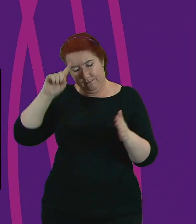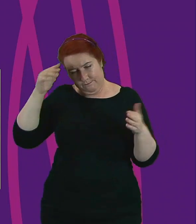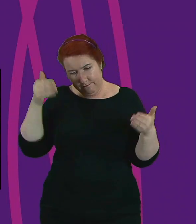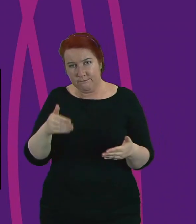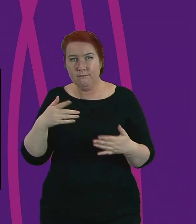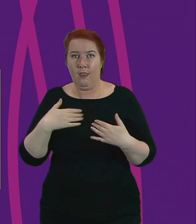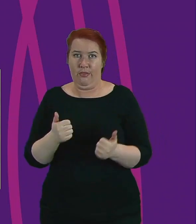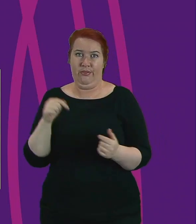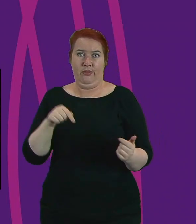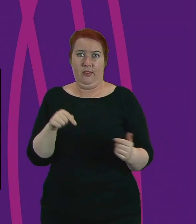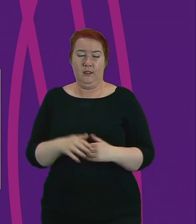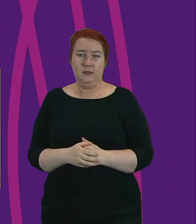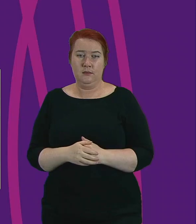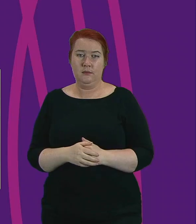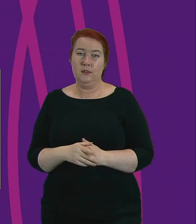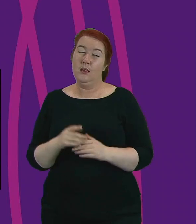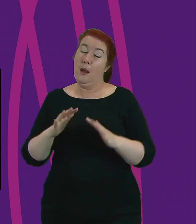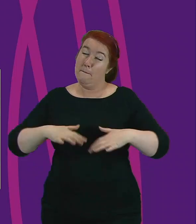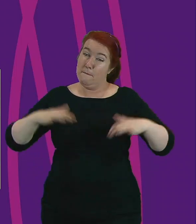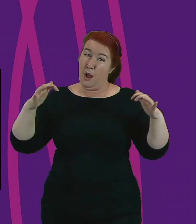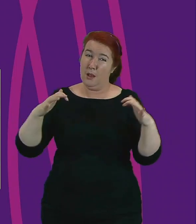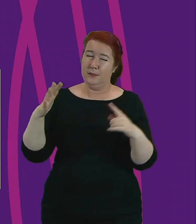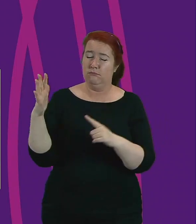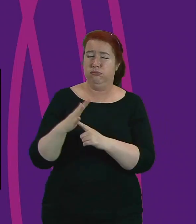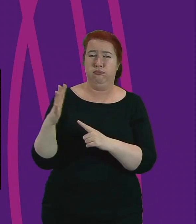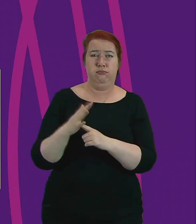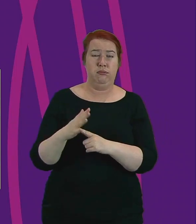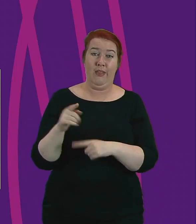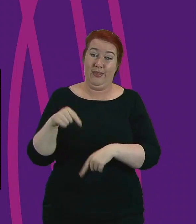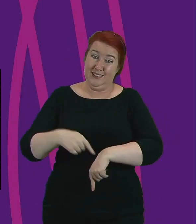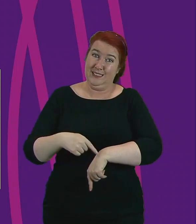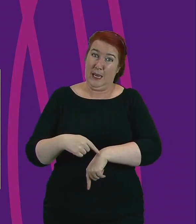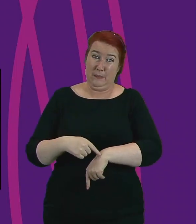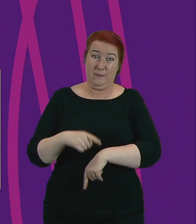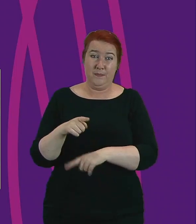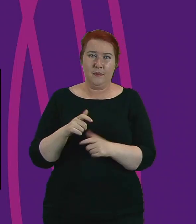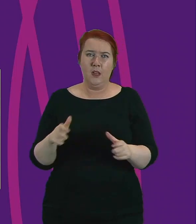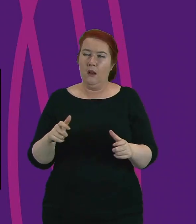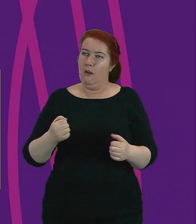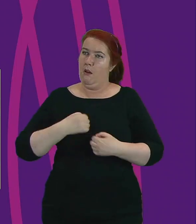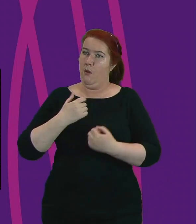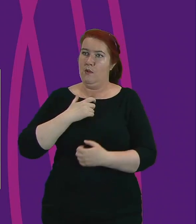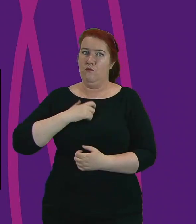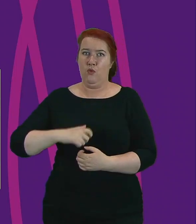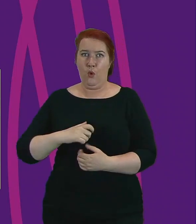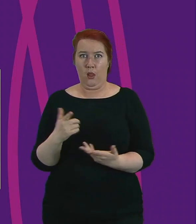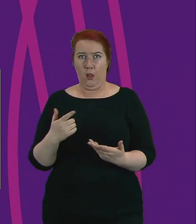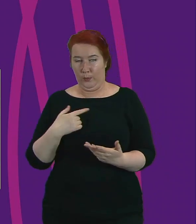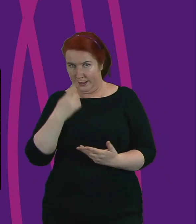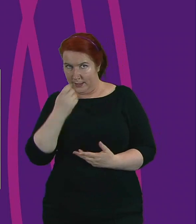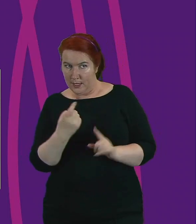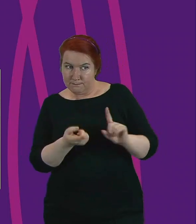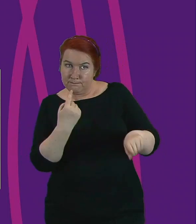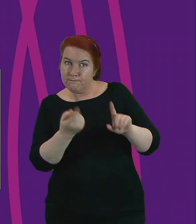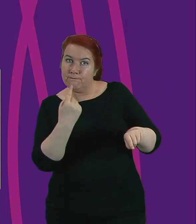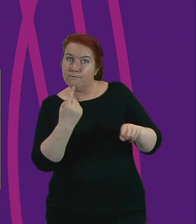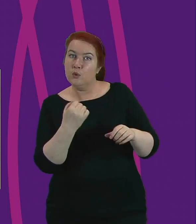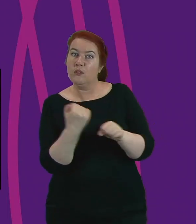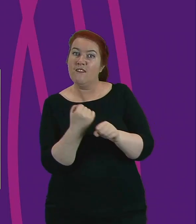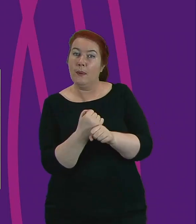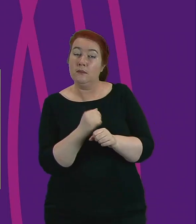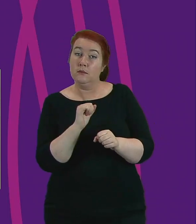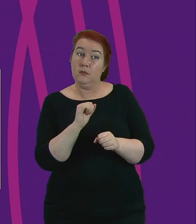The value of Parliament cannot be underestimated at a time like this. It is a role as a source of scrutiny, both of